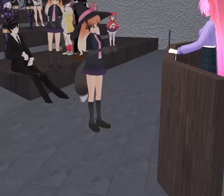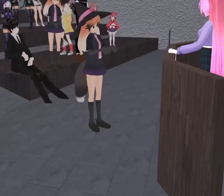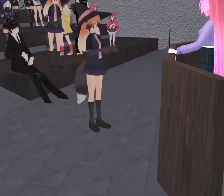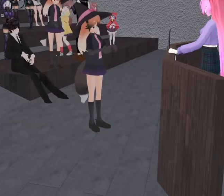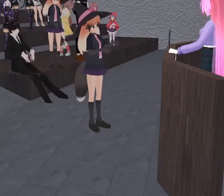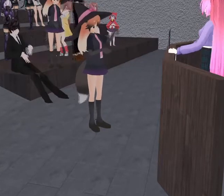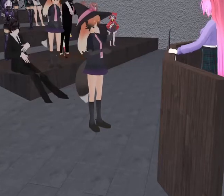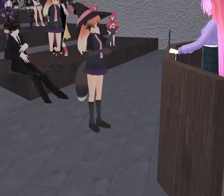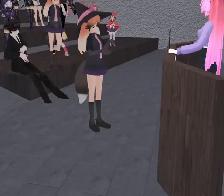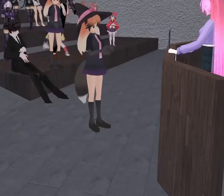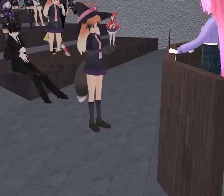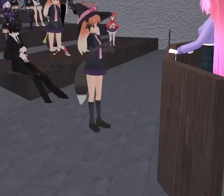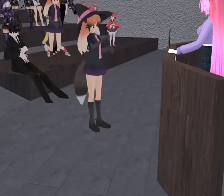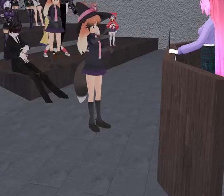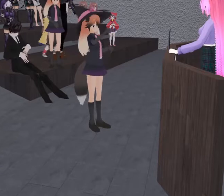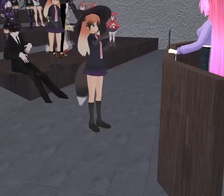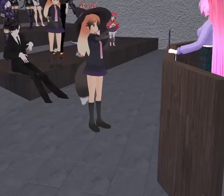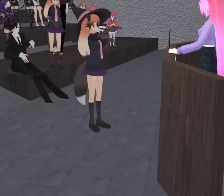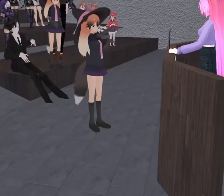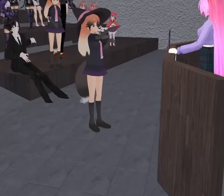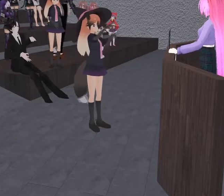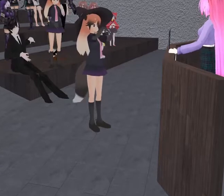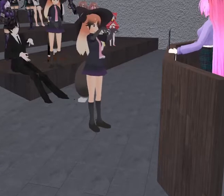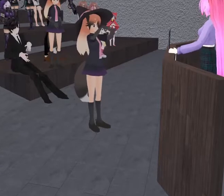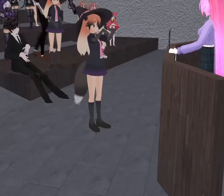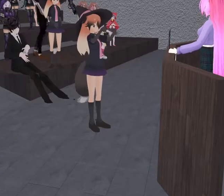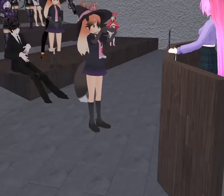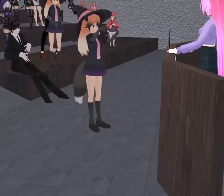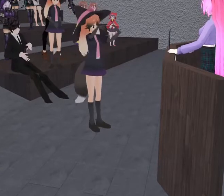Eye contact? Yeah, sure.